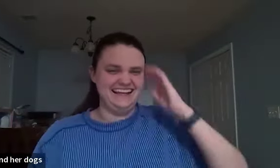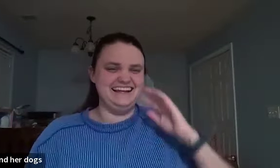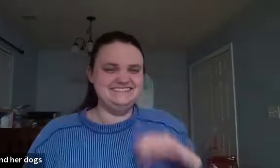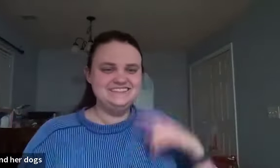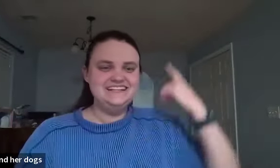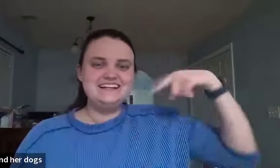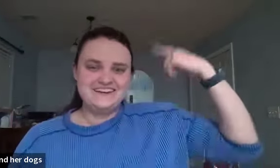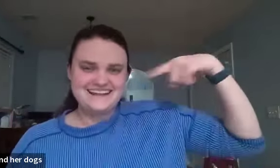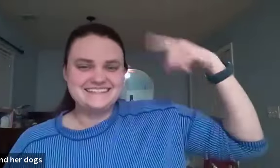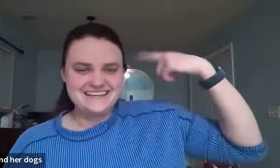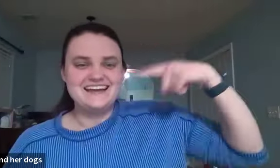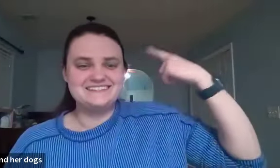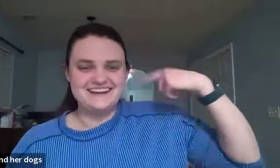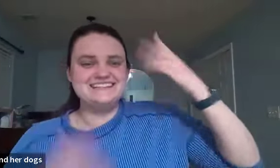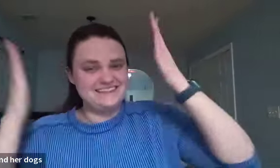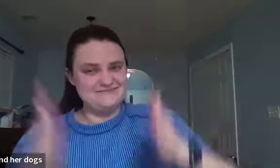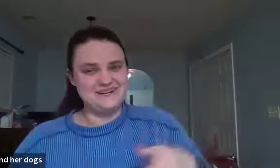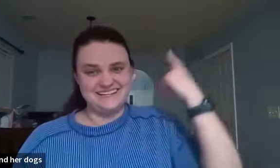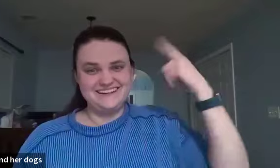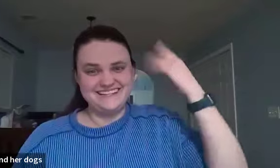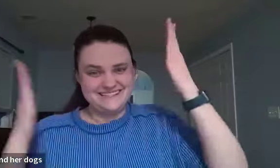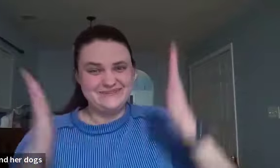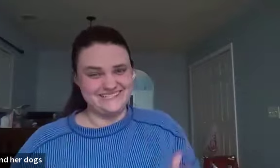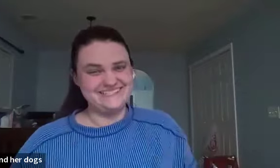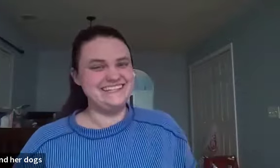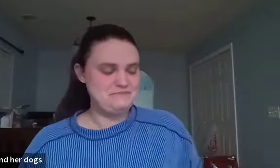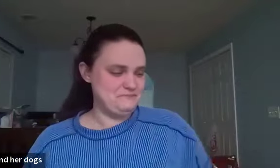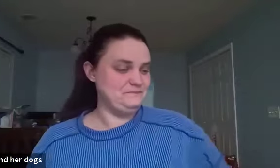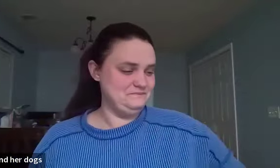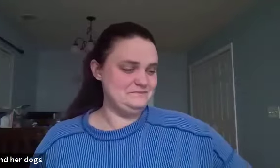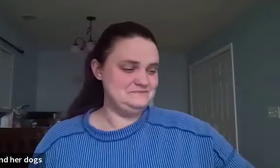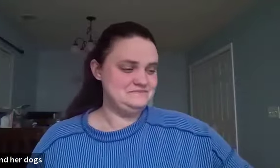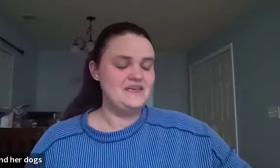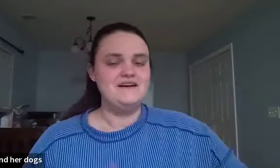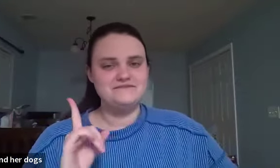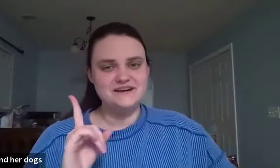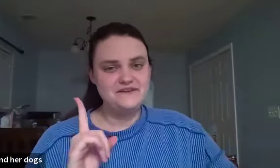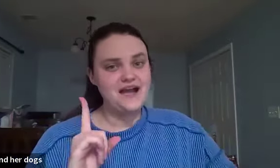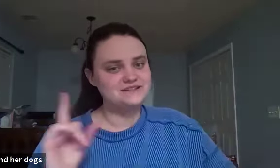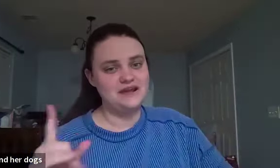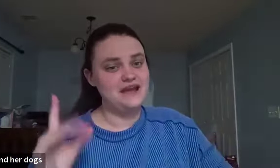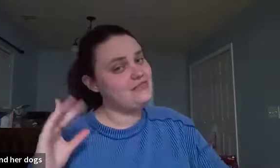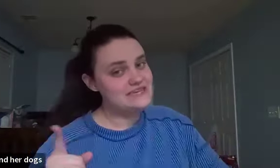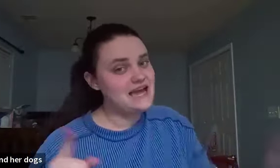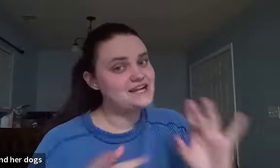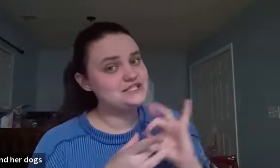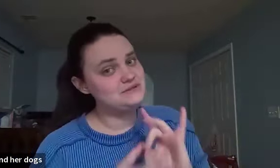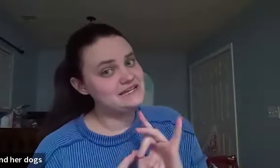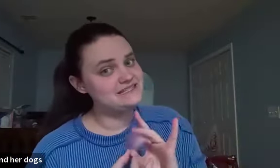person? Crazy, yeah, it's crazy and then person. Crazy person. Yep. Fun fact. Okay, this actually relates to